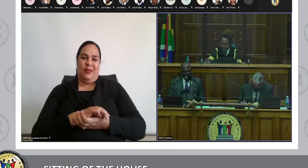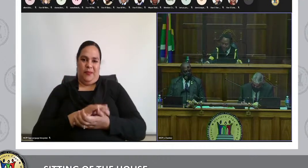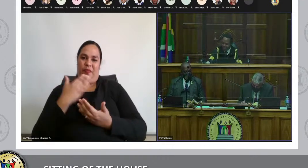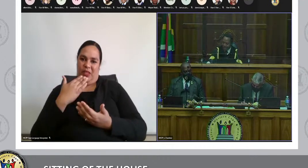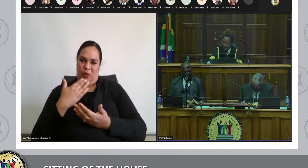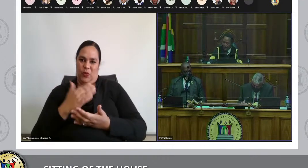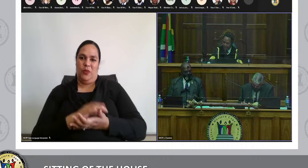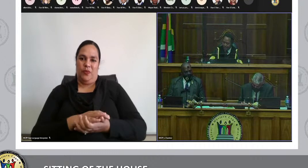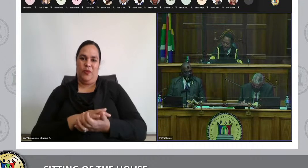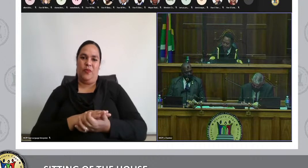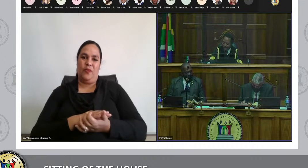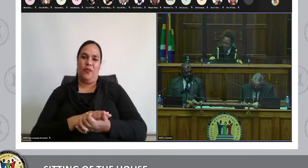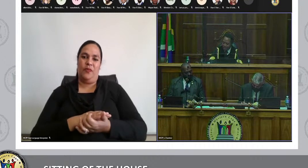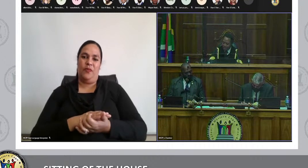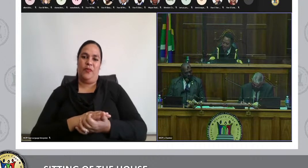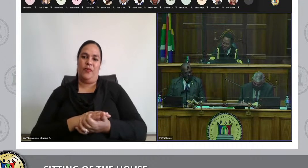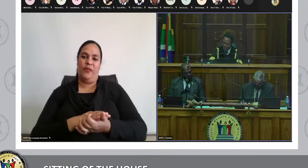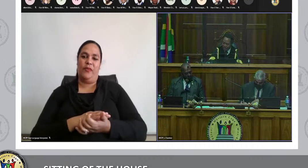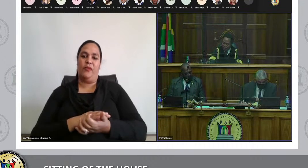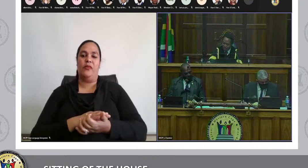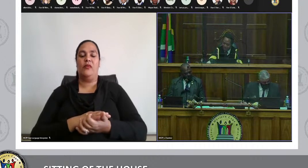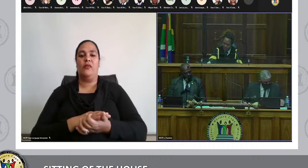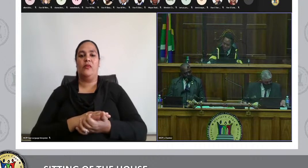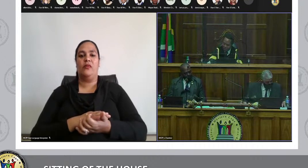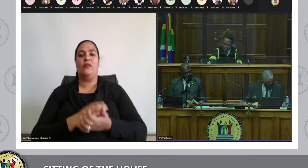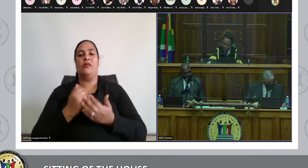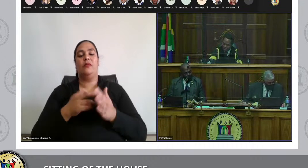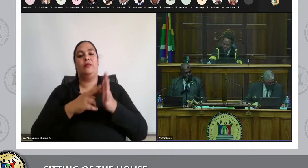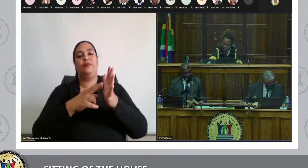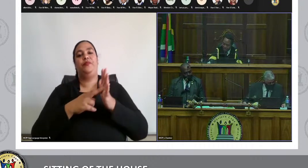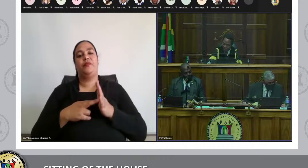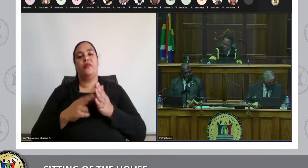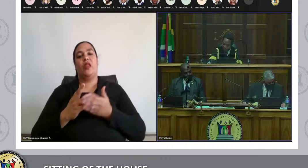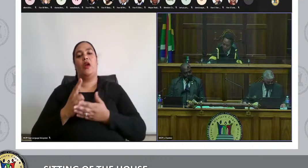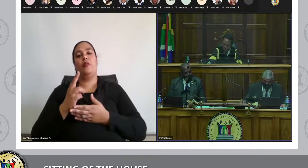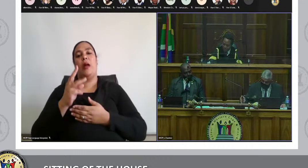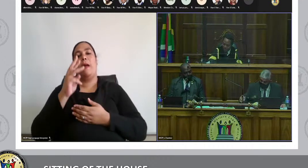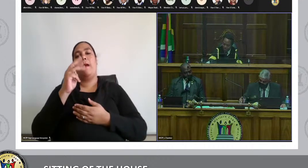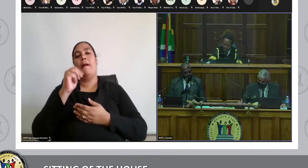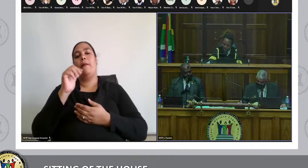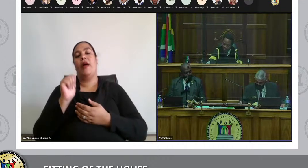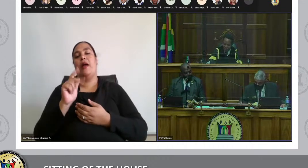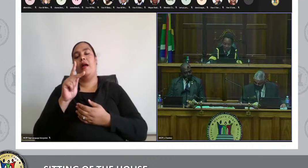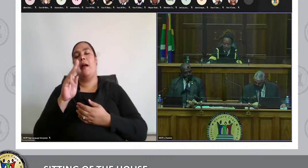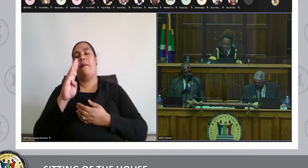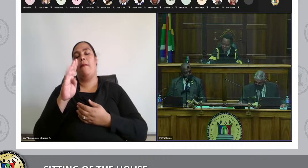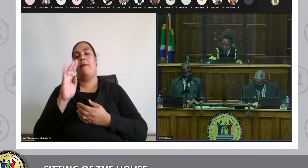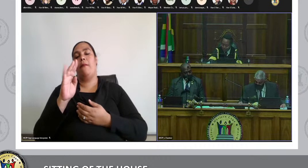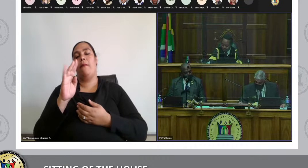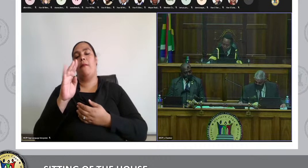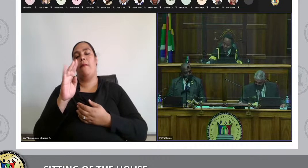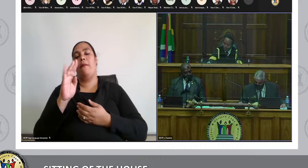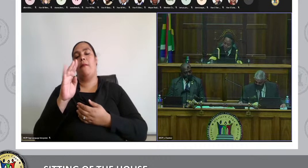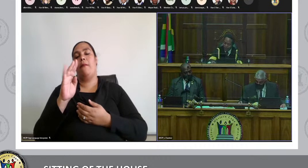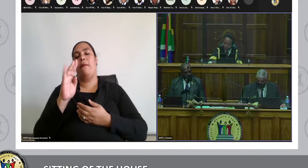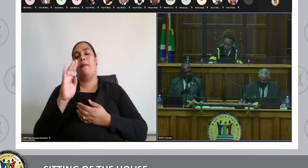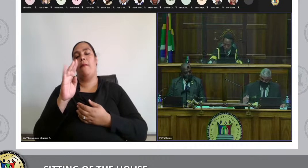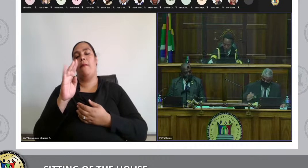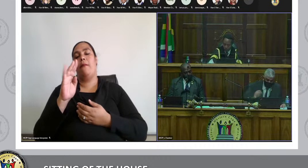you. May I request the Honorable Makamba Bokia to address the House?